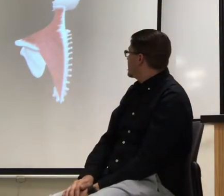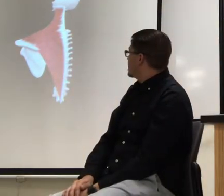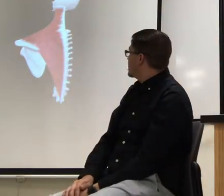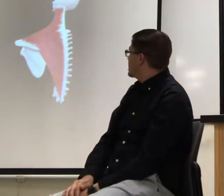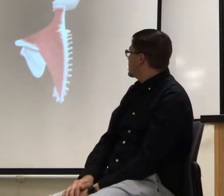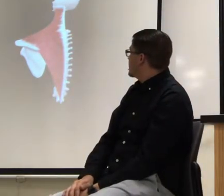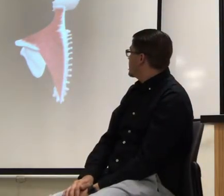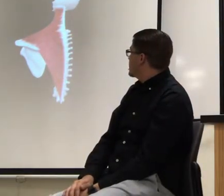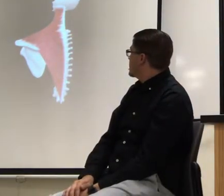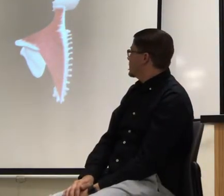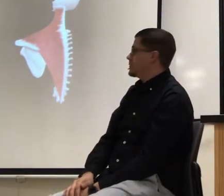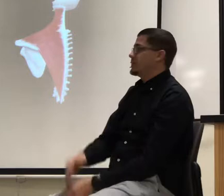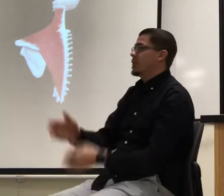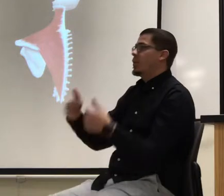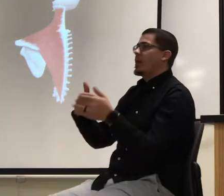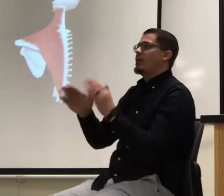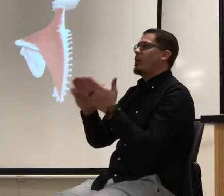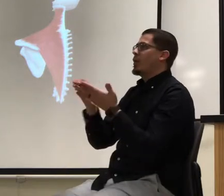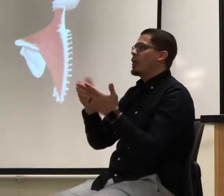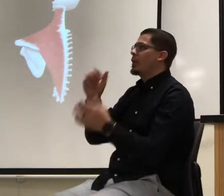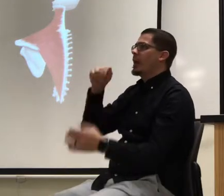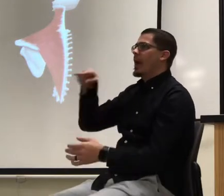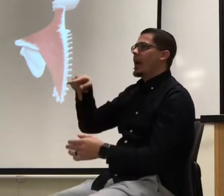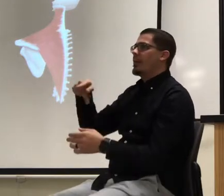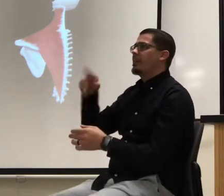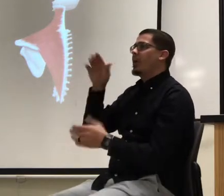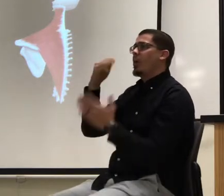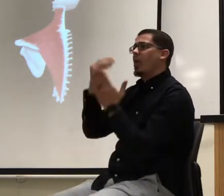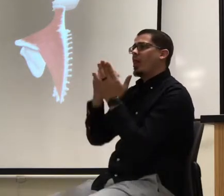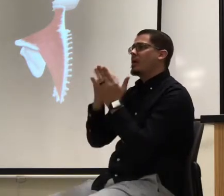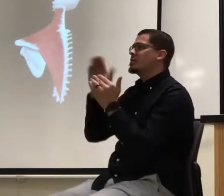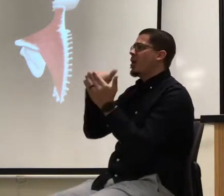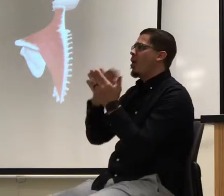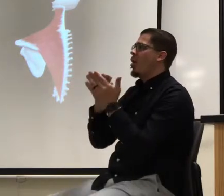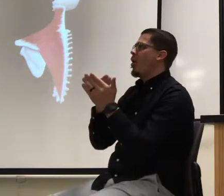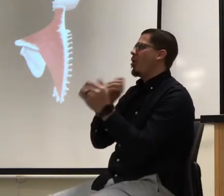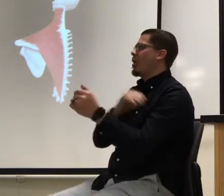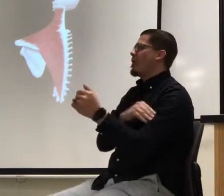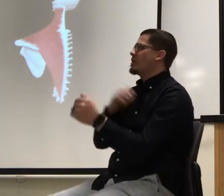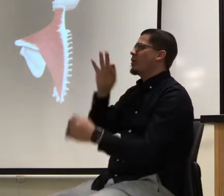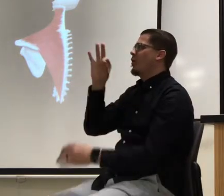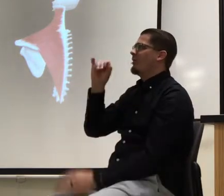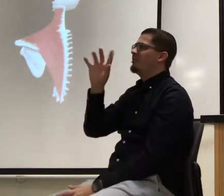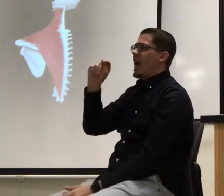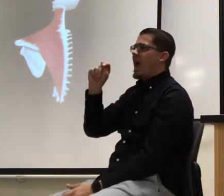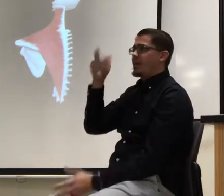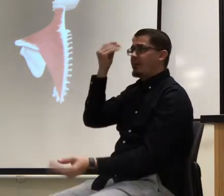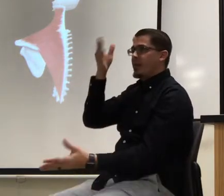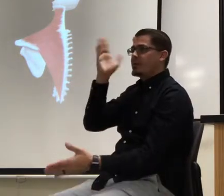And in whatever book or app you're using, they list all the muscle facts somewhere close.